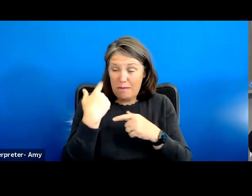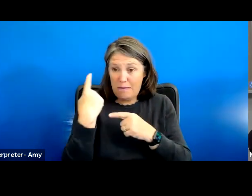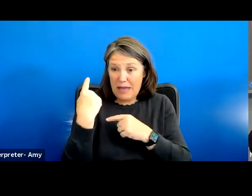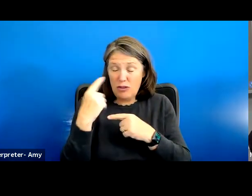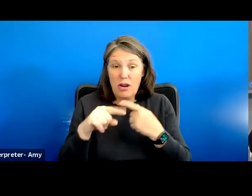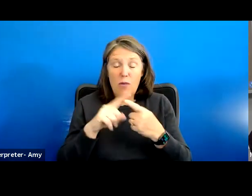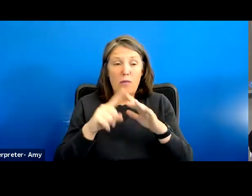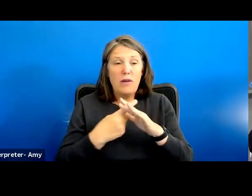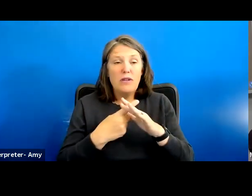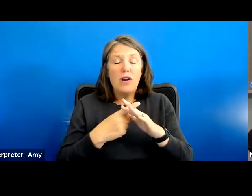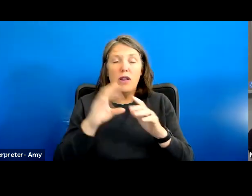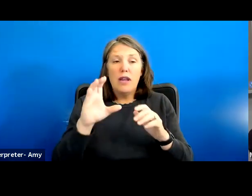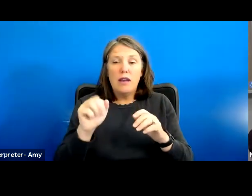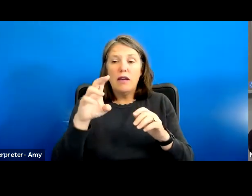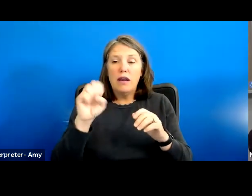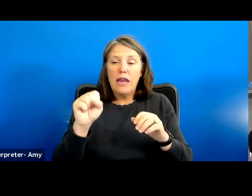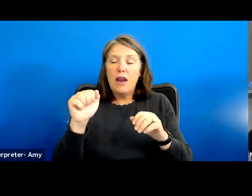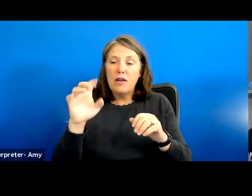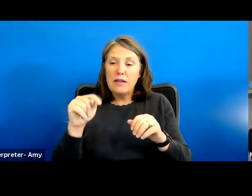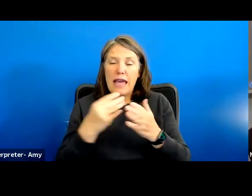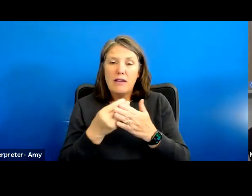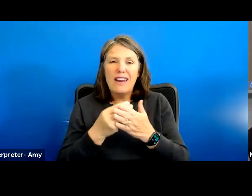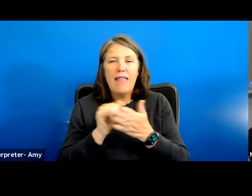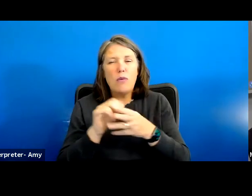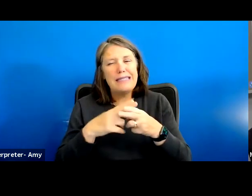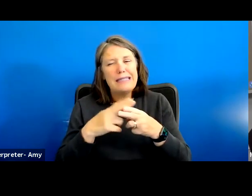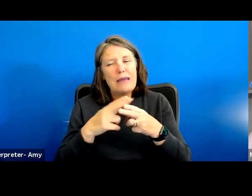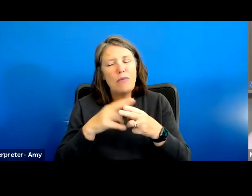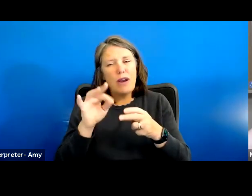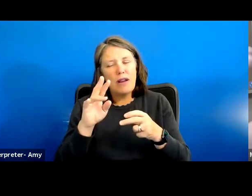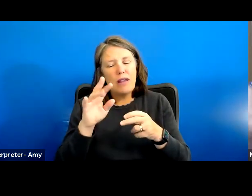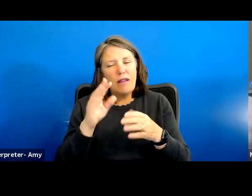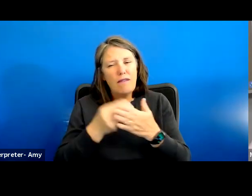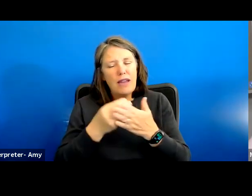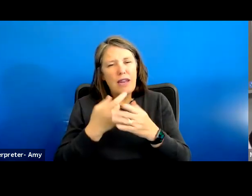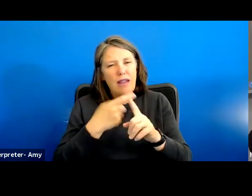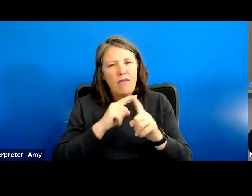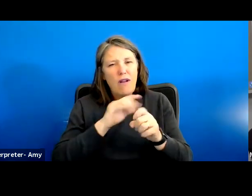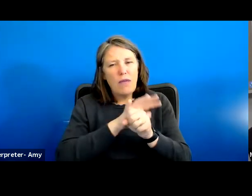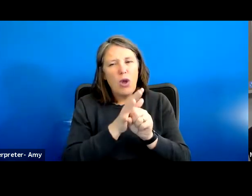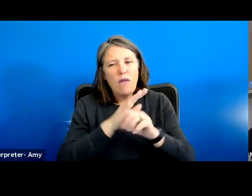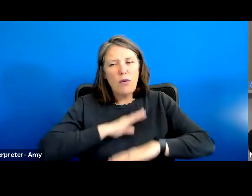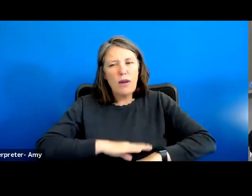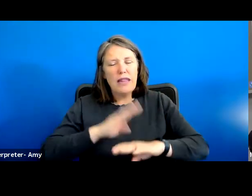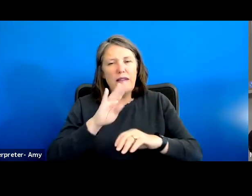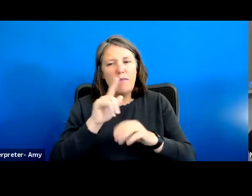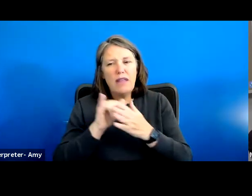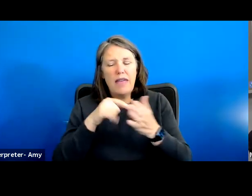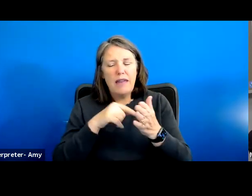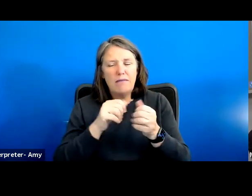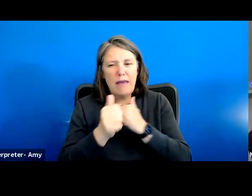started. CARES Act funding was temporary funding from a COVID relief bill that passed last summer,